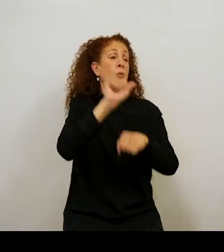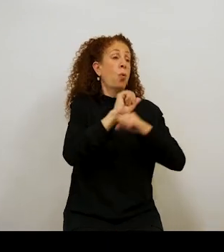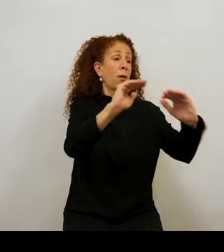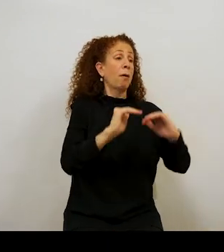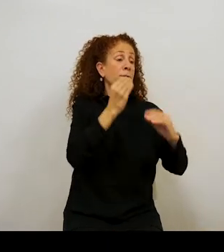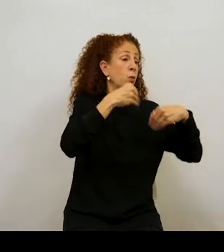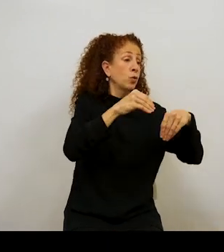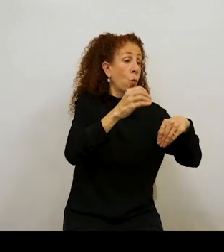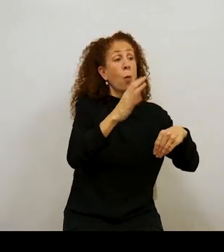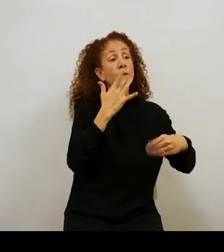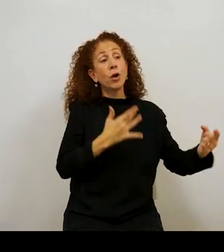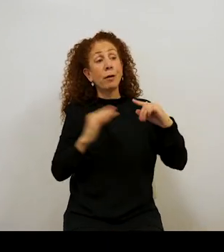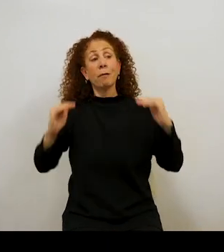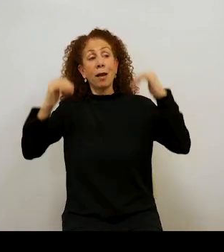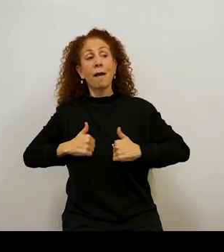London?